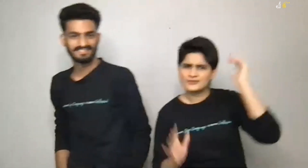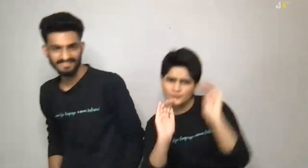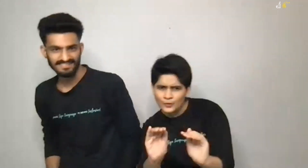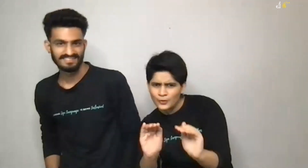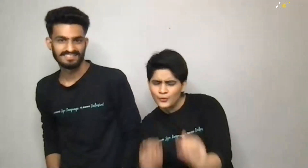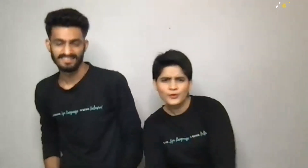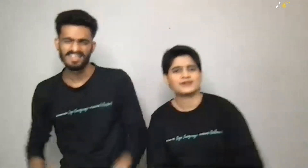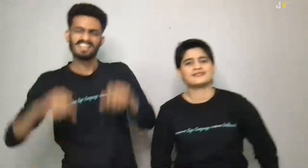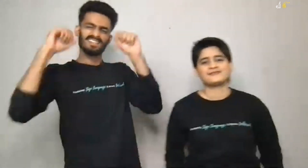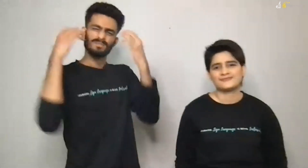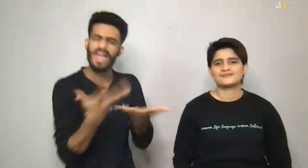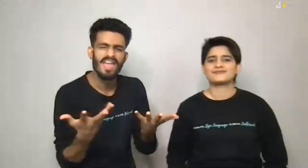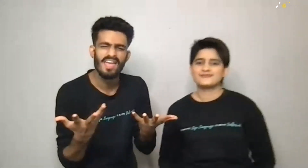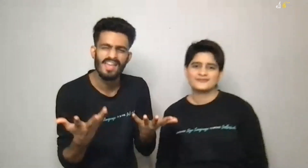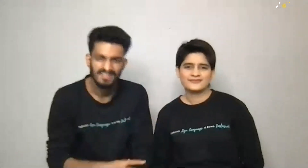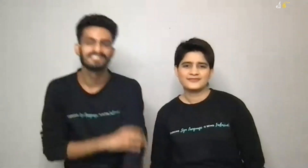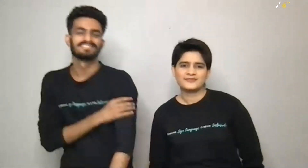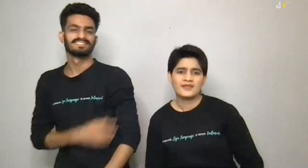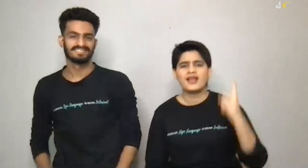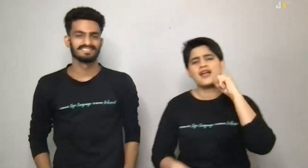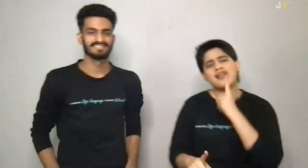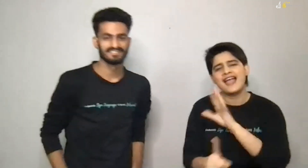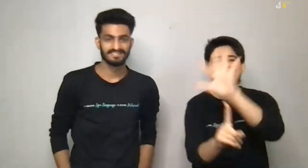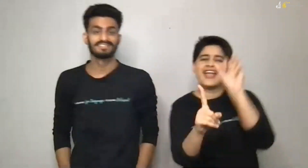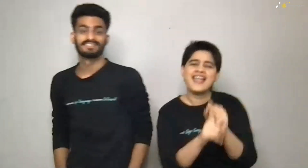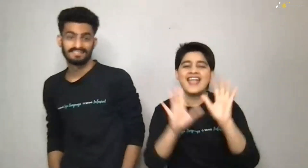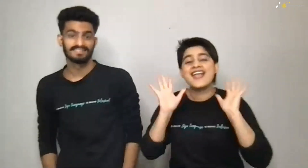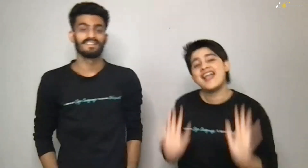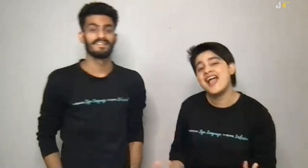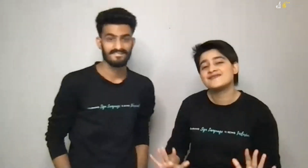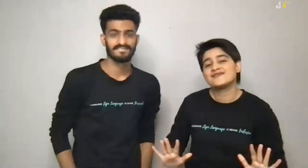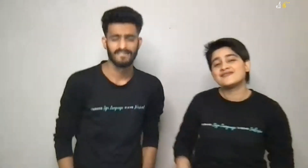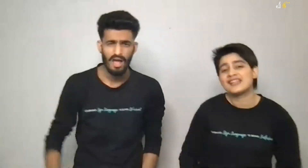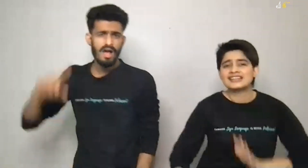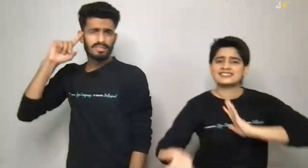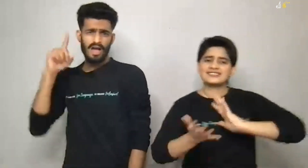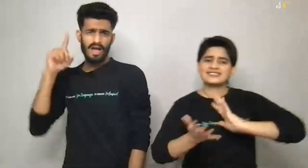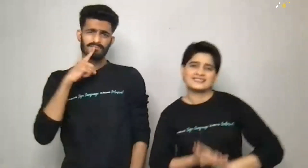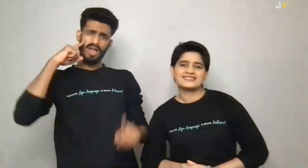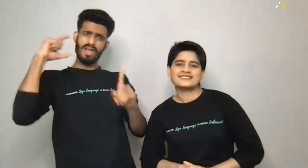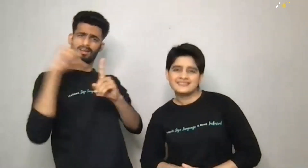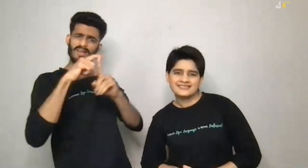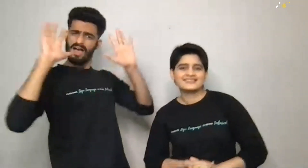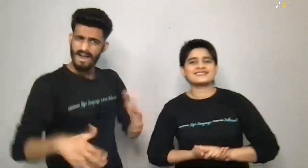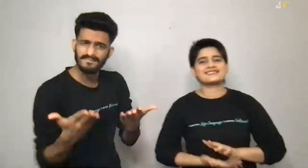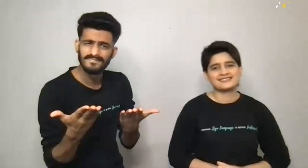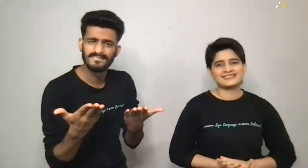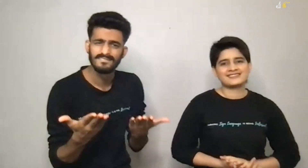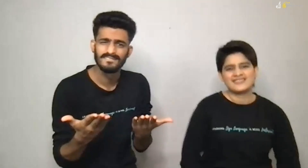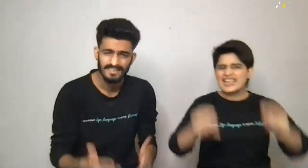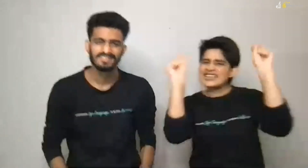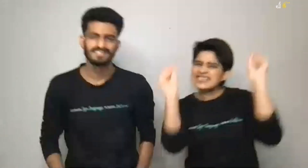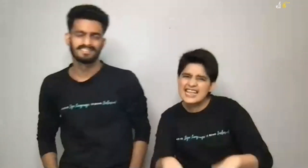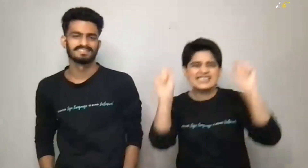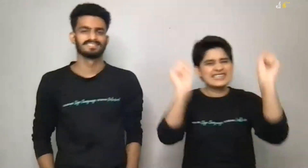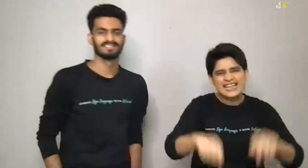You support sign language Why? because it has deaf culture. Deaf